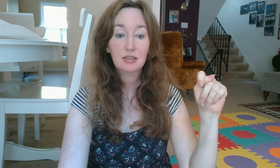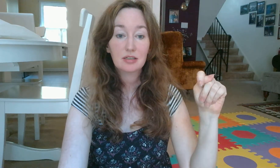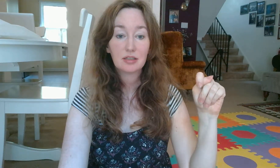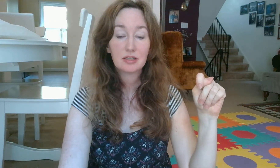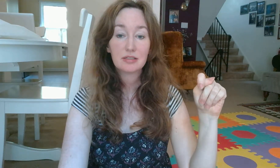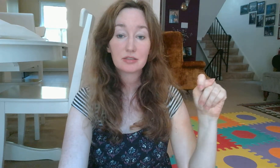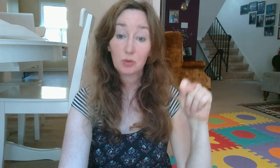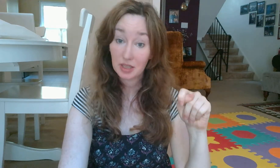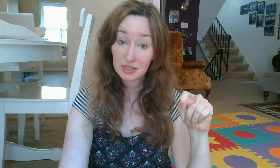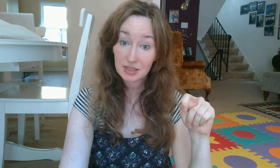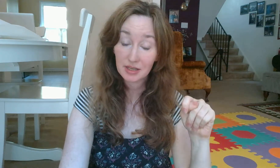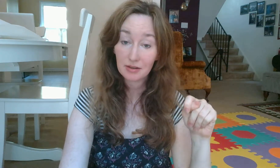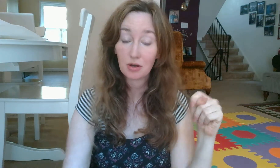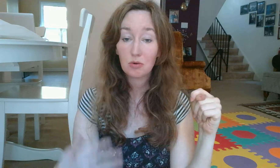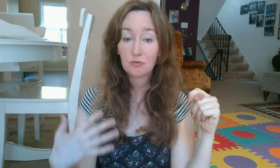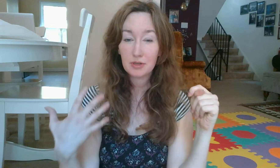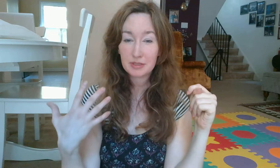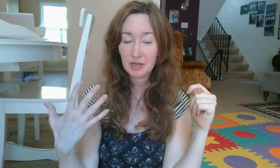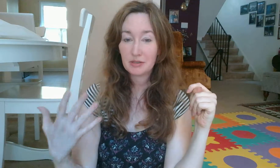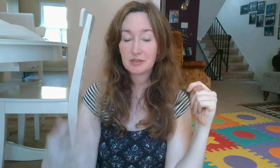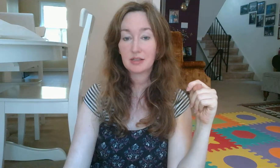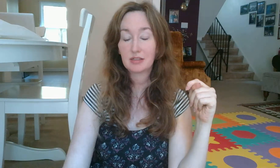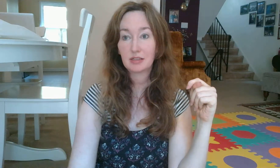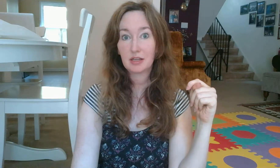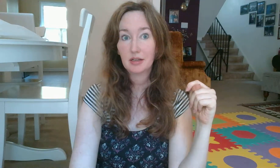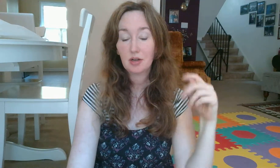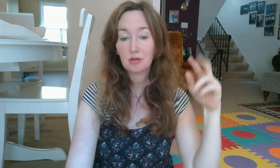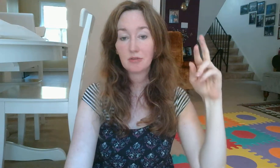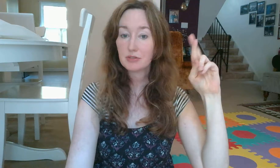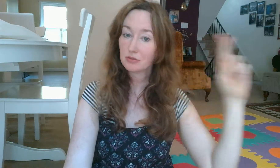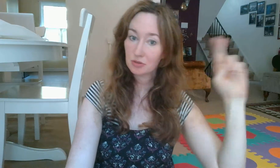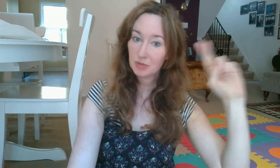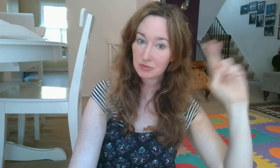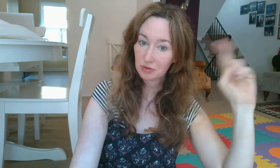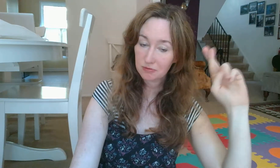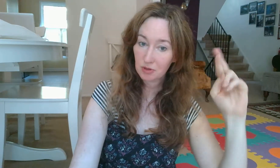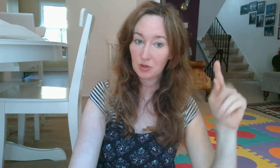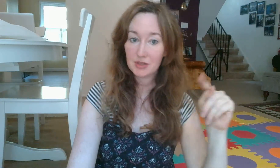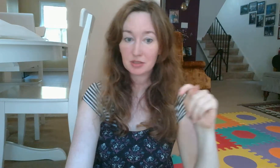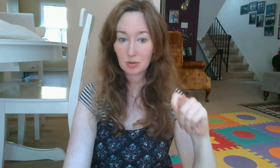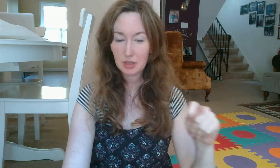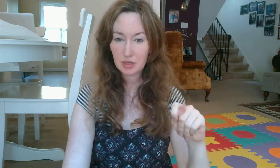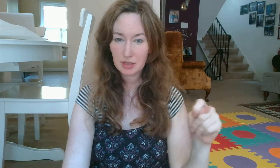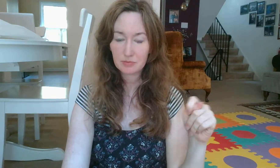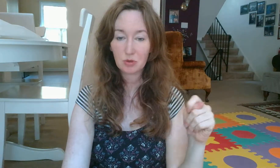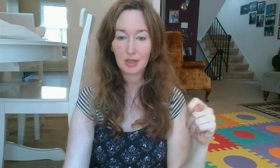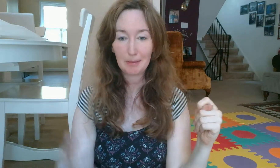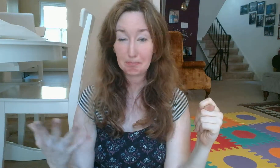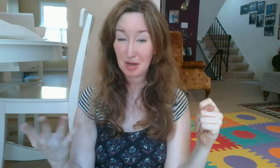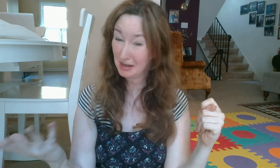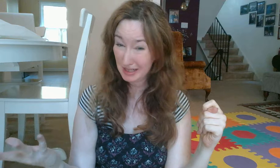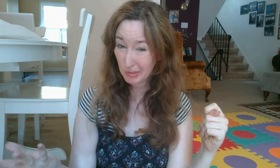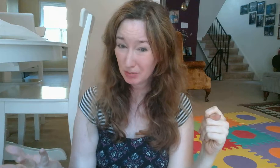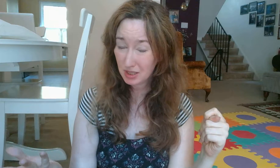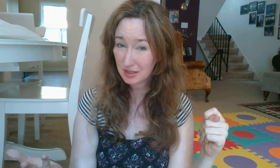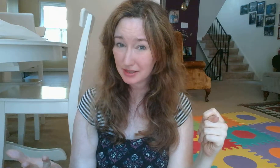T is toilet, and it's my understanding that restroom is more formal and that toilet is more like potty, maybe, that